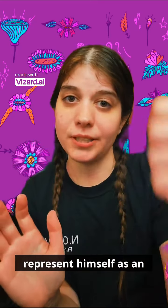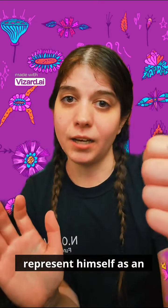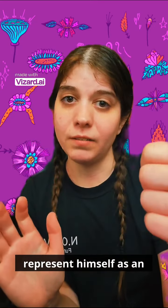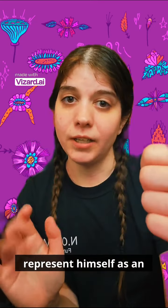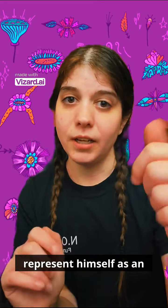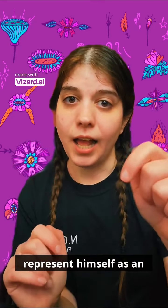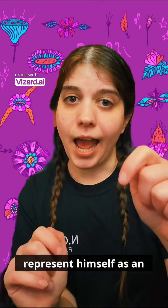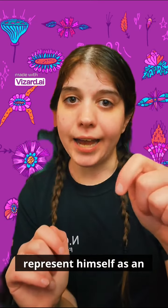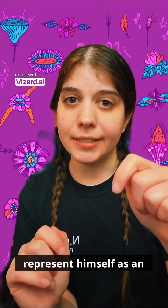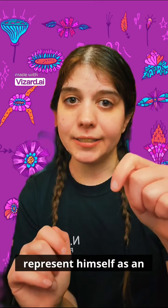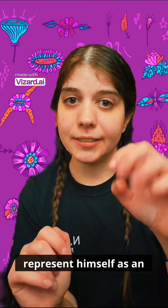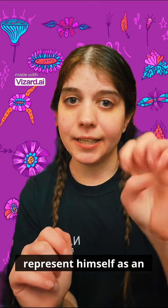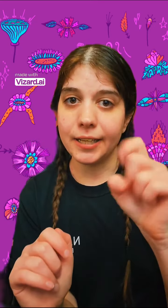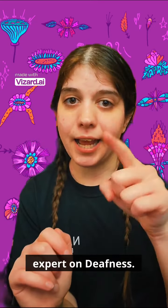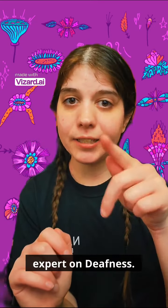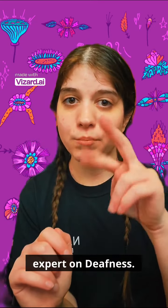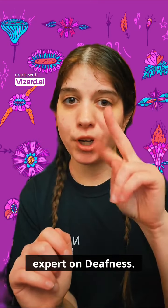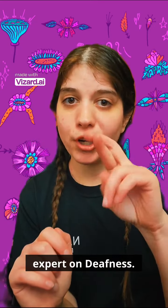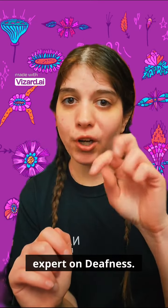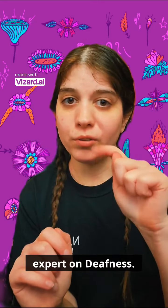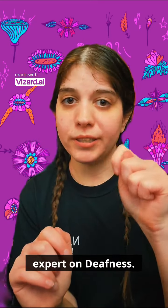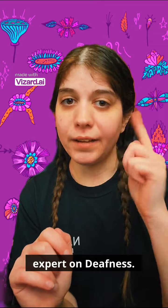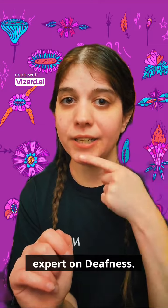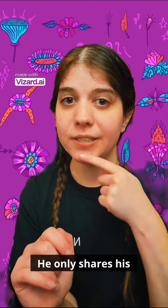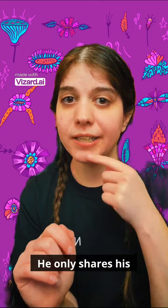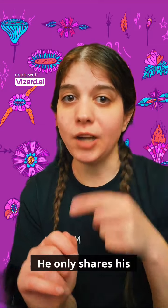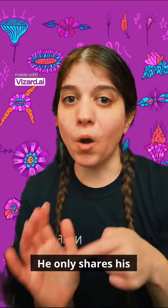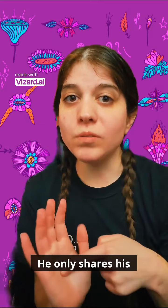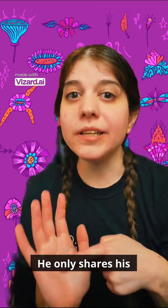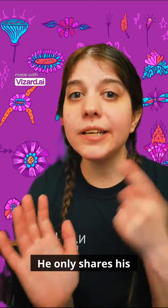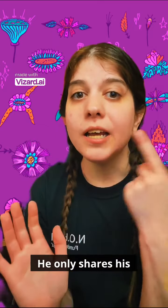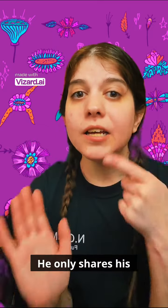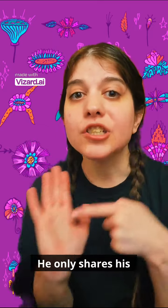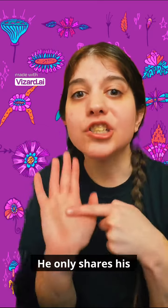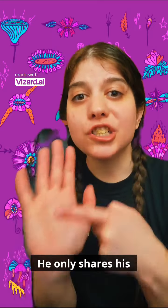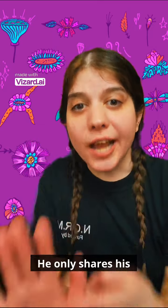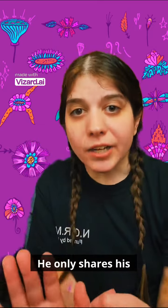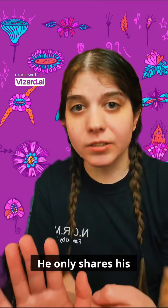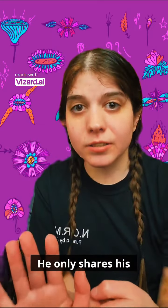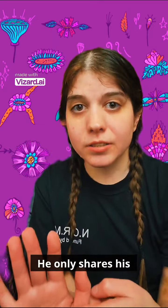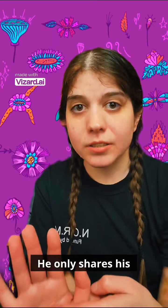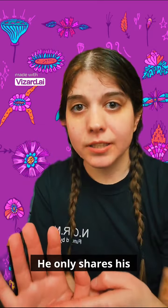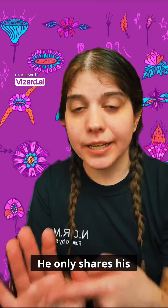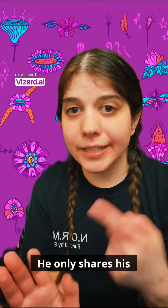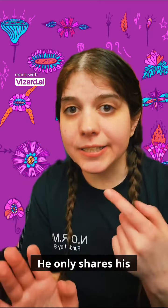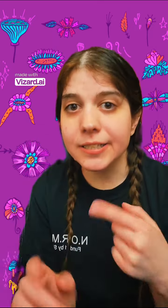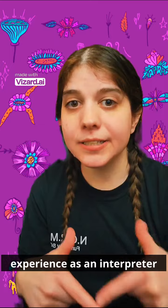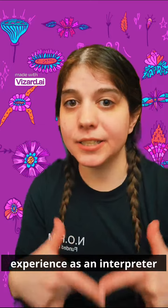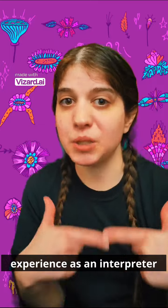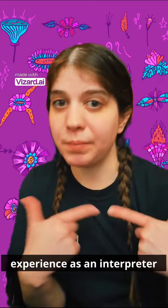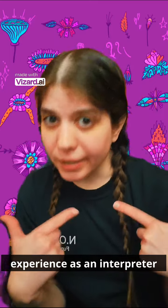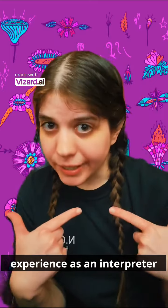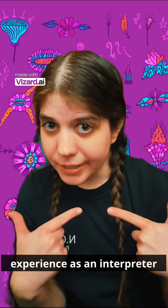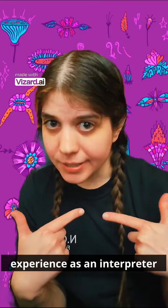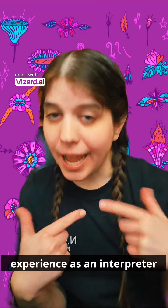himself as an expert on deafness. He only shares his experience as